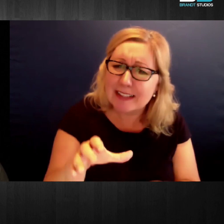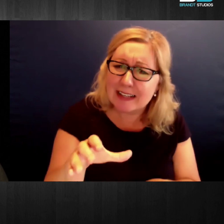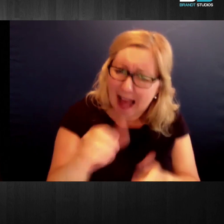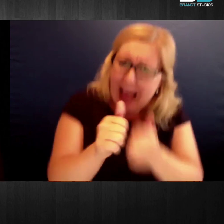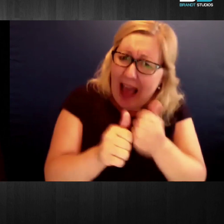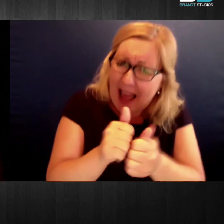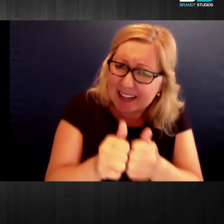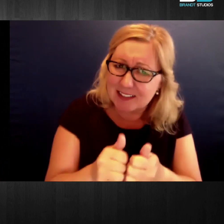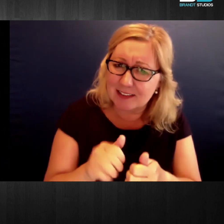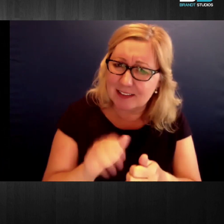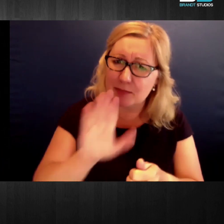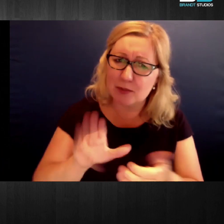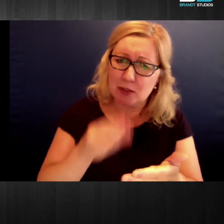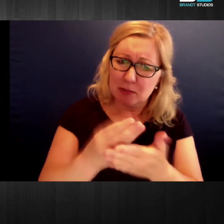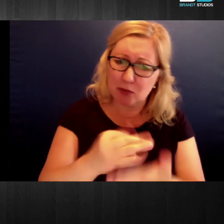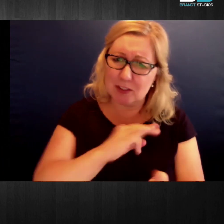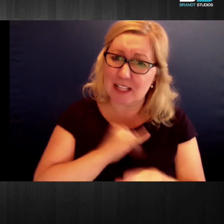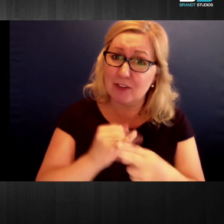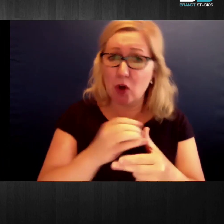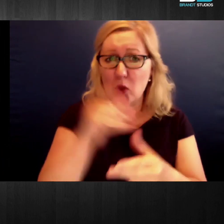shoes. And be the change.